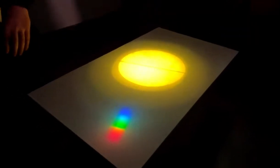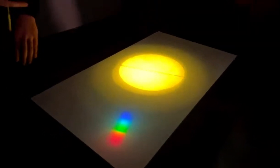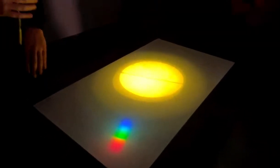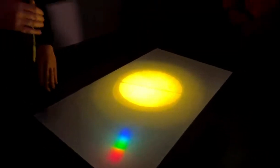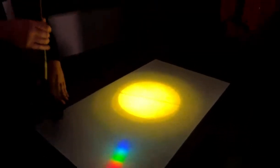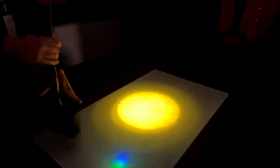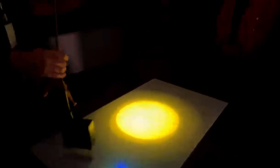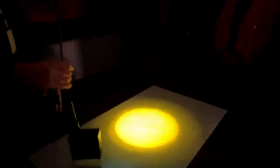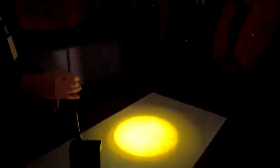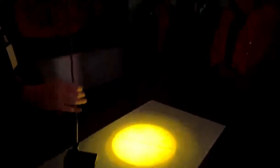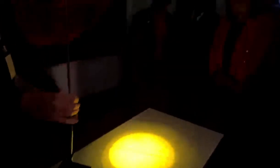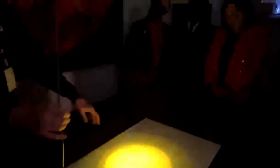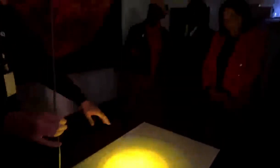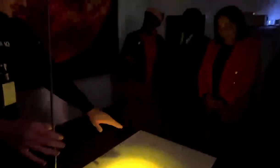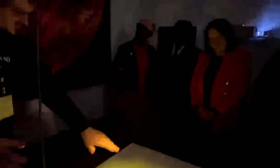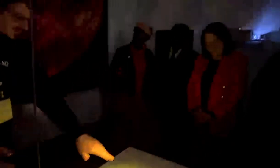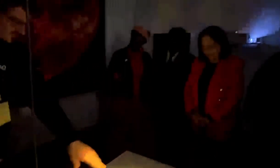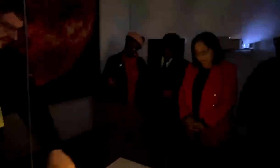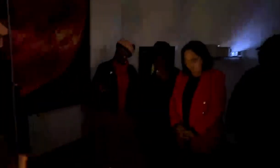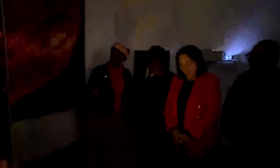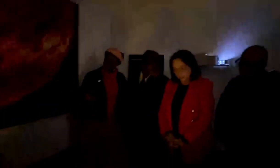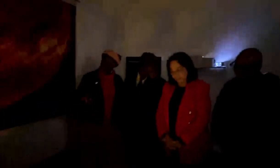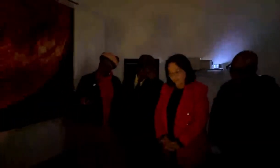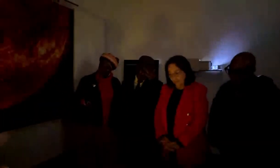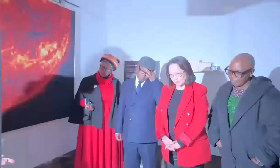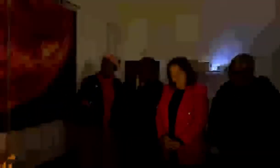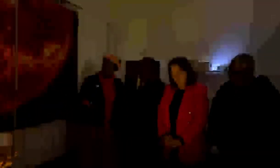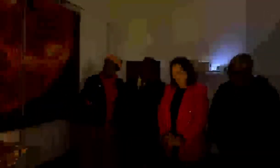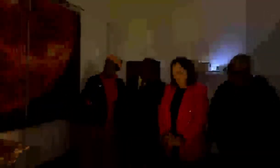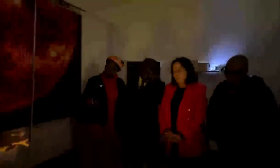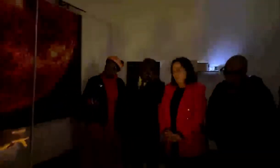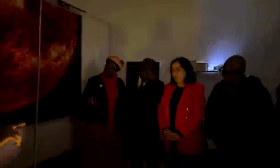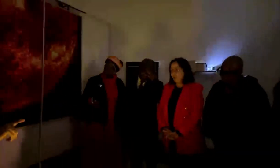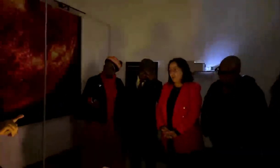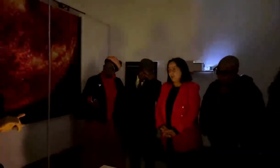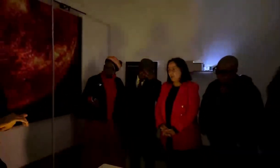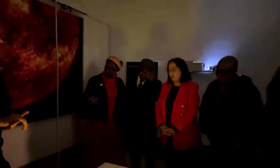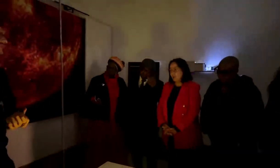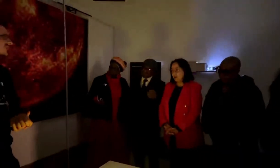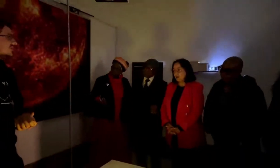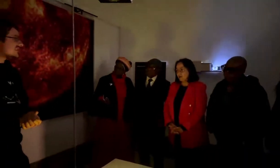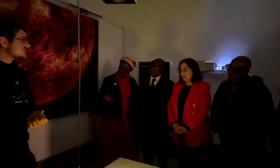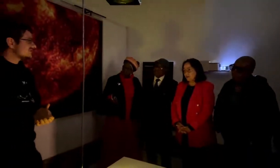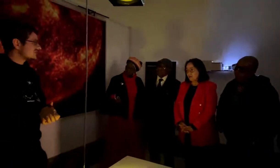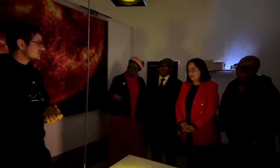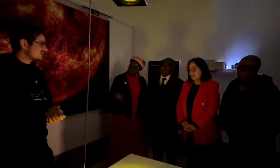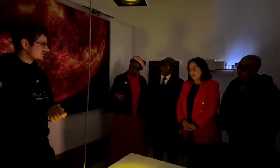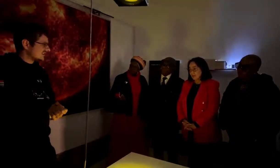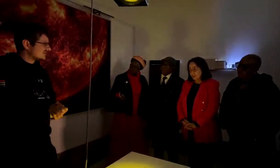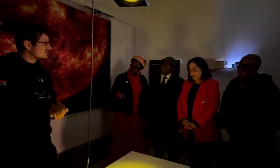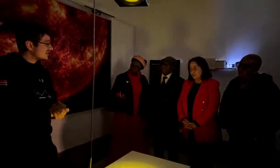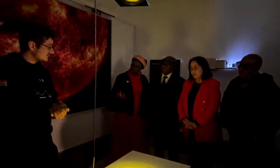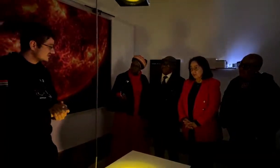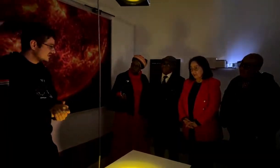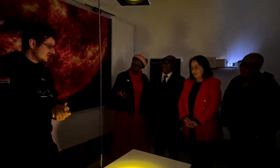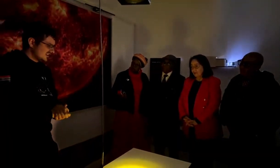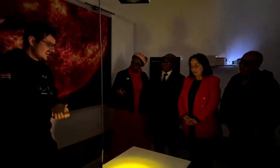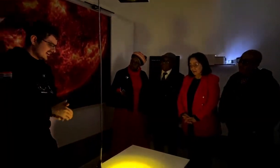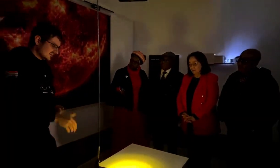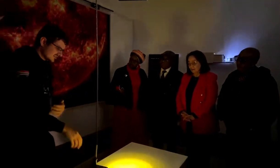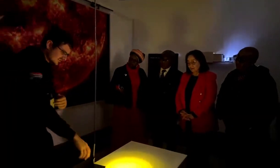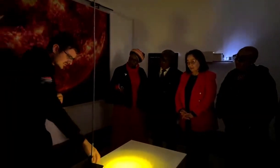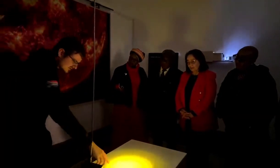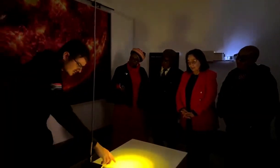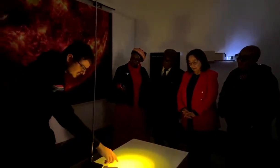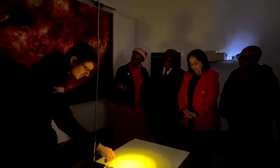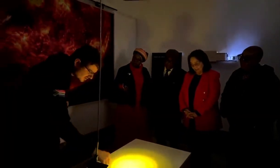of. The photosphere of the sun is around 5,500 degrees Kelvin.